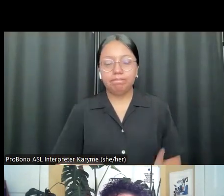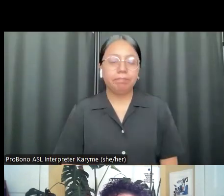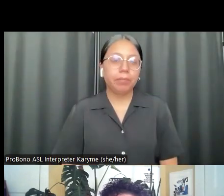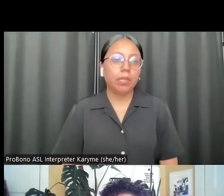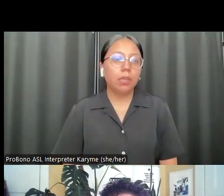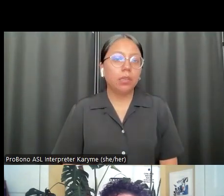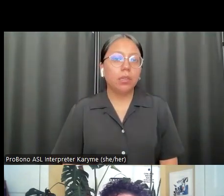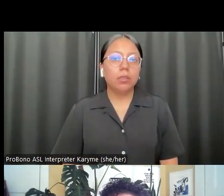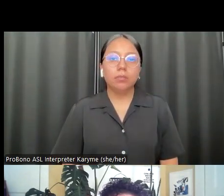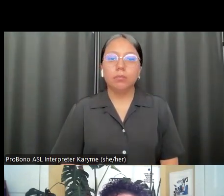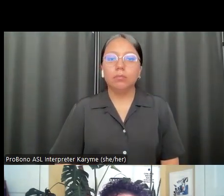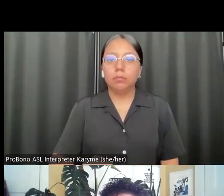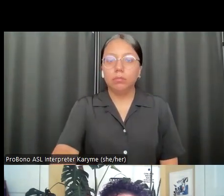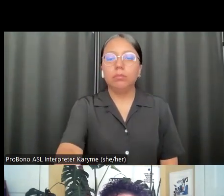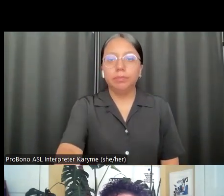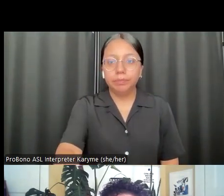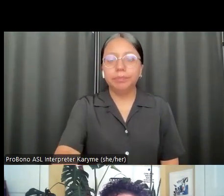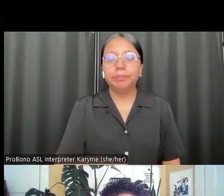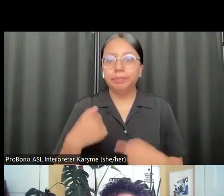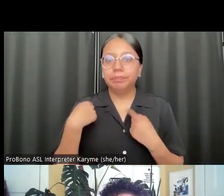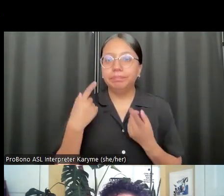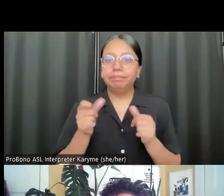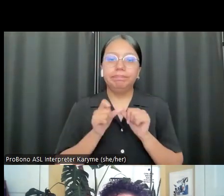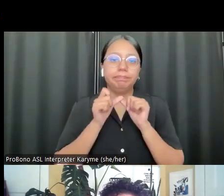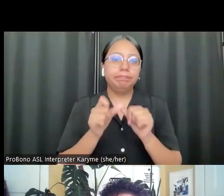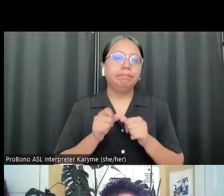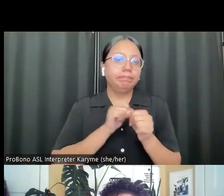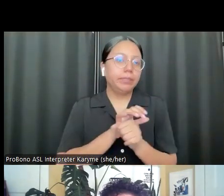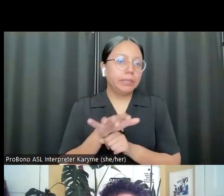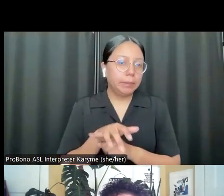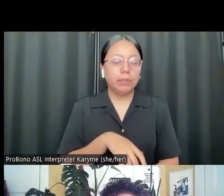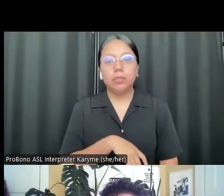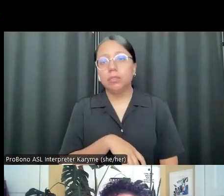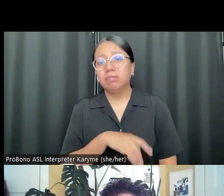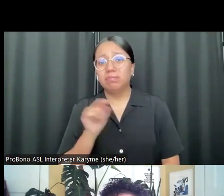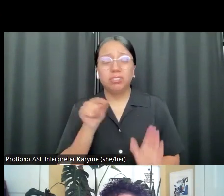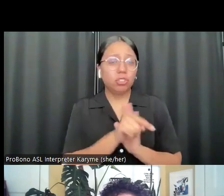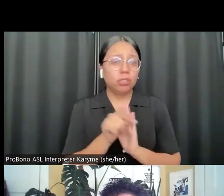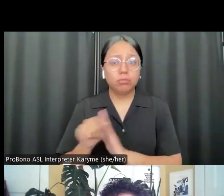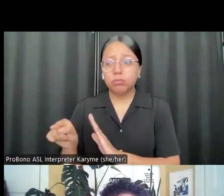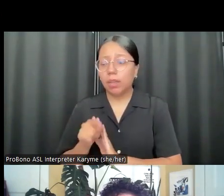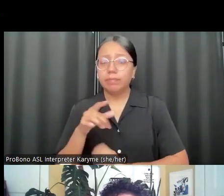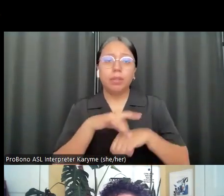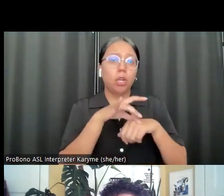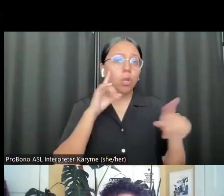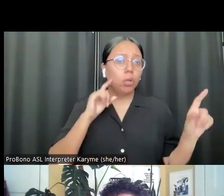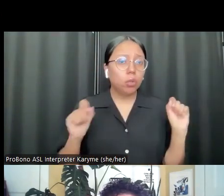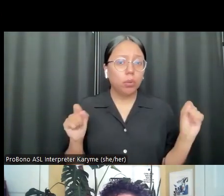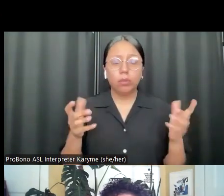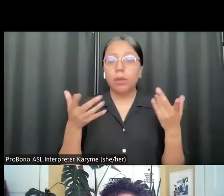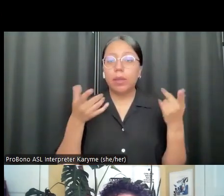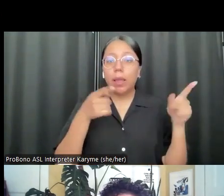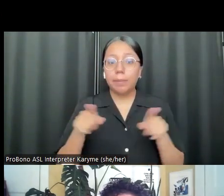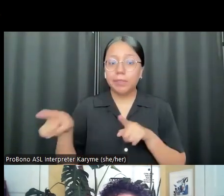In an ongoing pandemic, amidst genocides, wars, earthquakes, what's happening in Sudan, Iran,